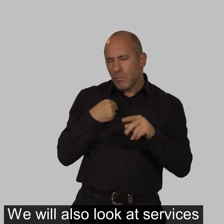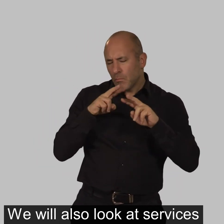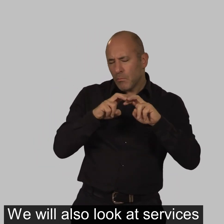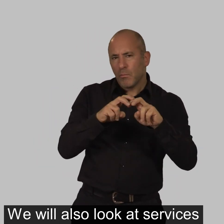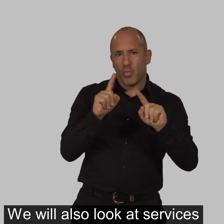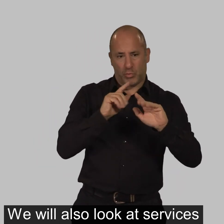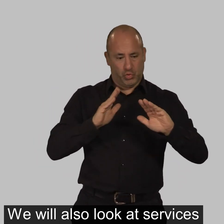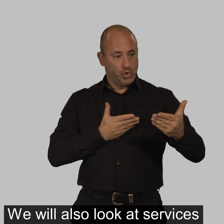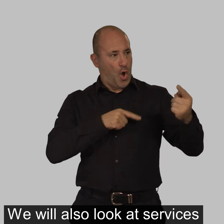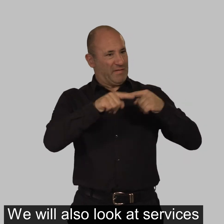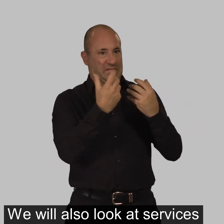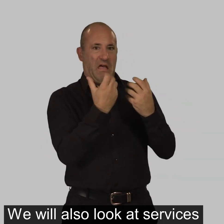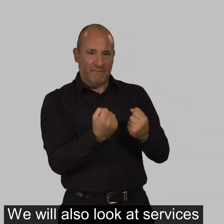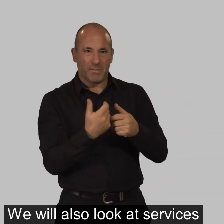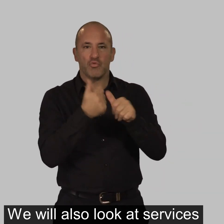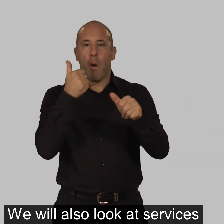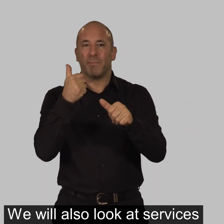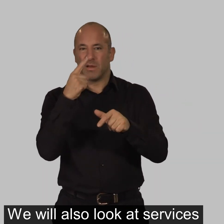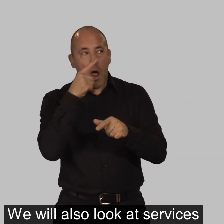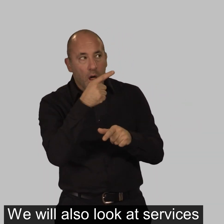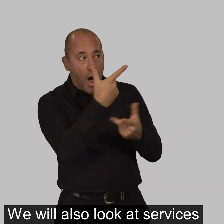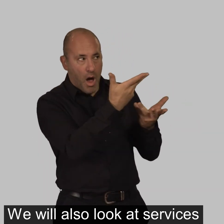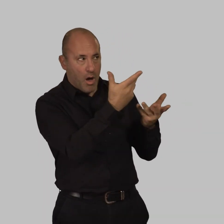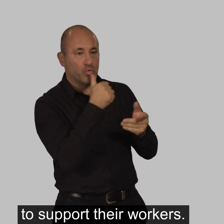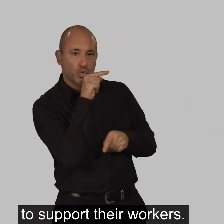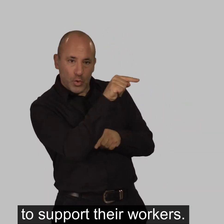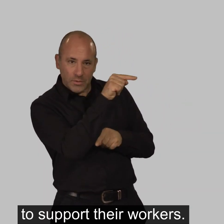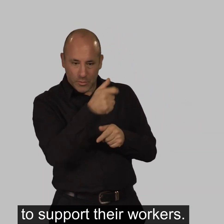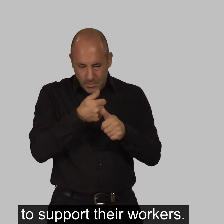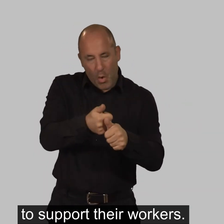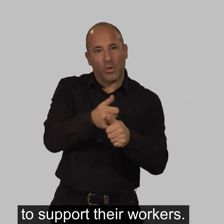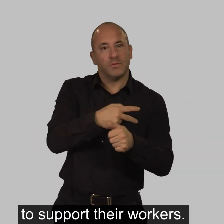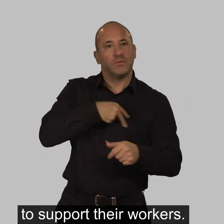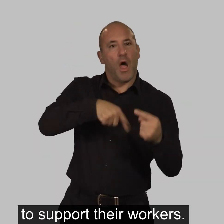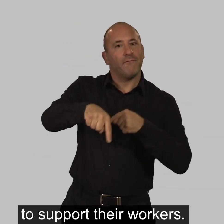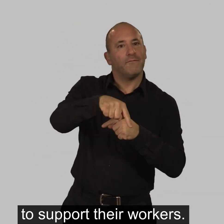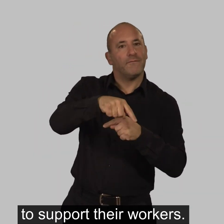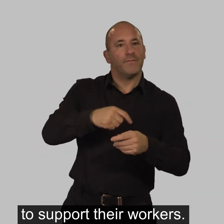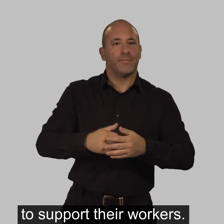We will also look at services that employers can take up to support their workers.